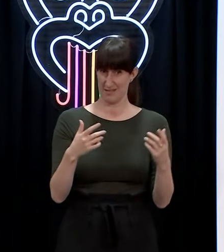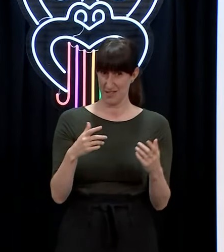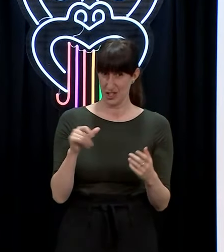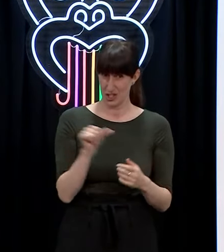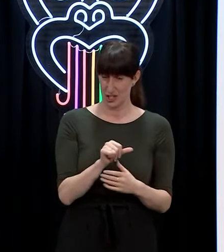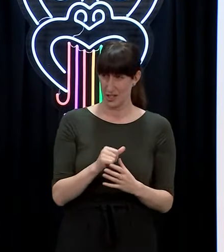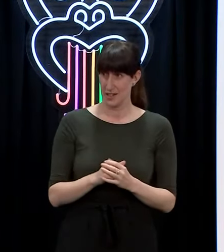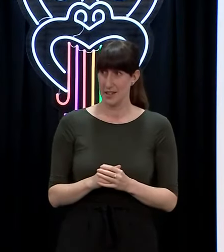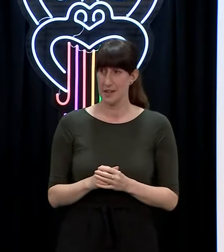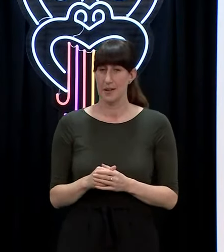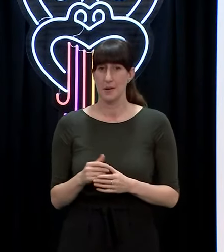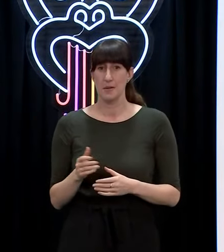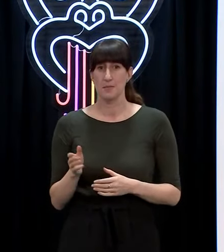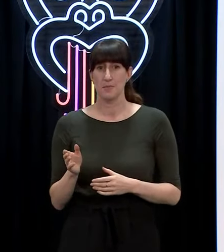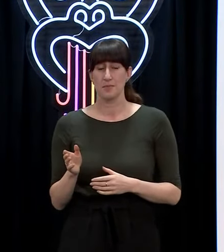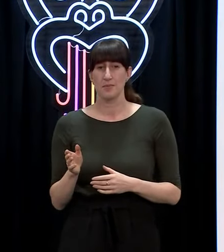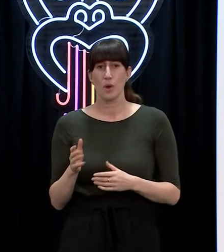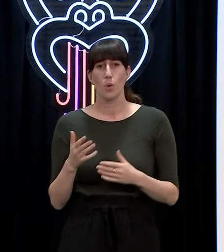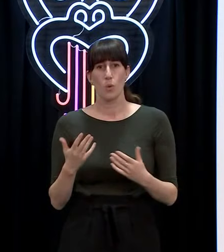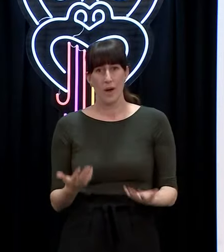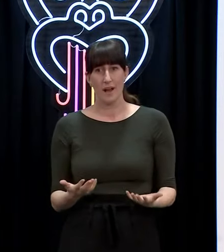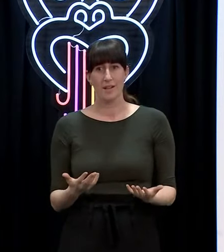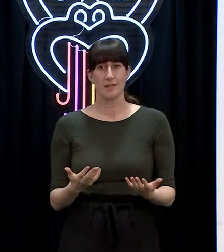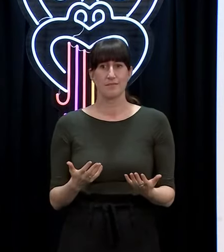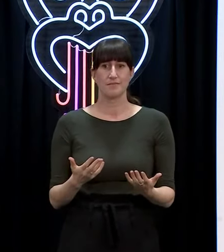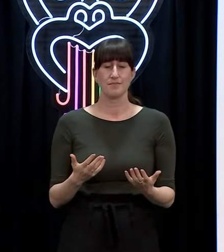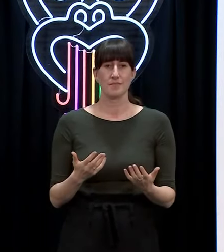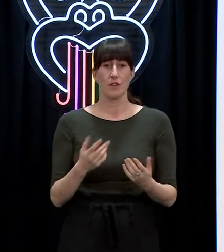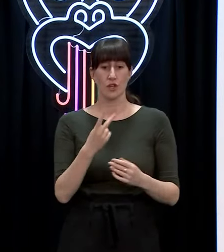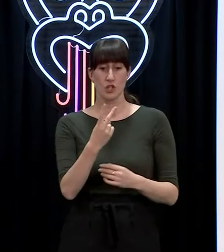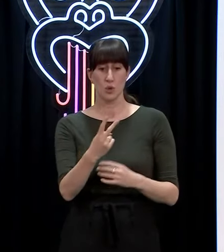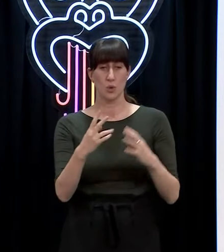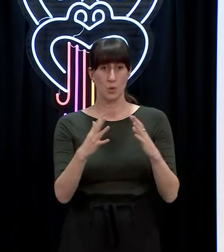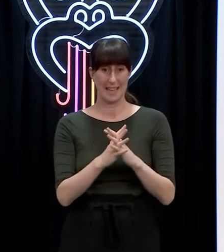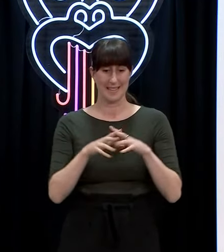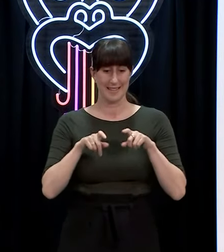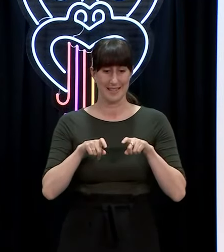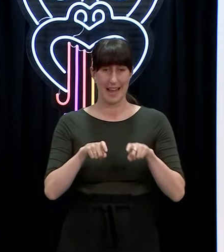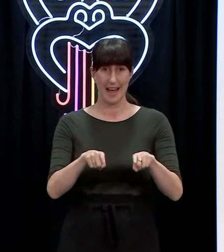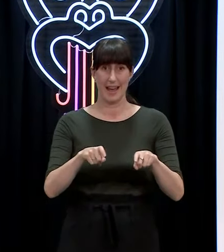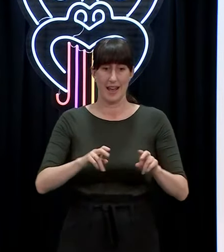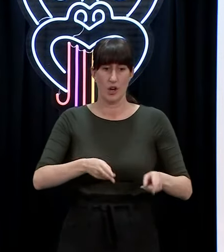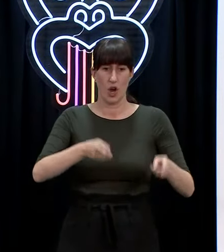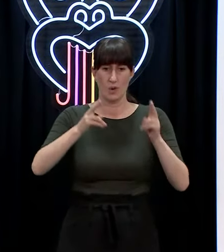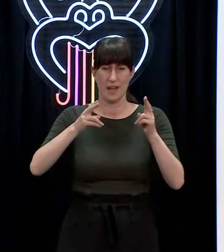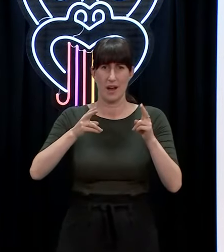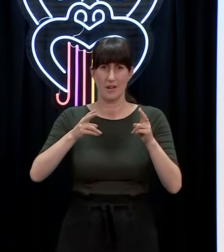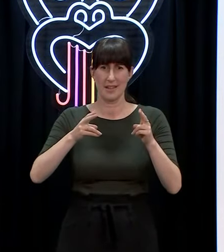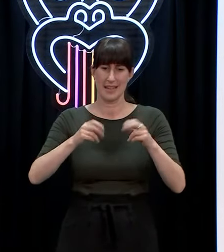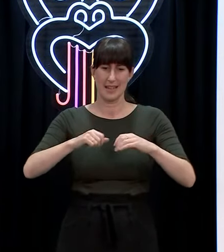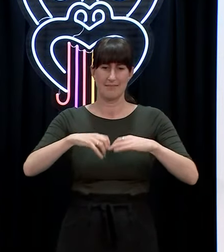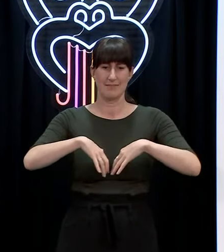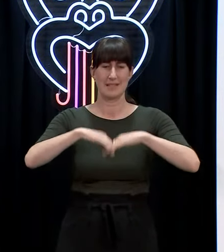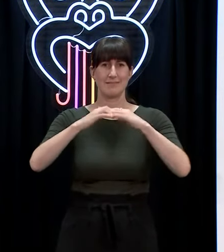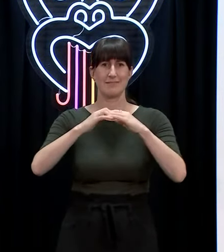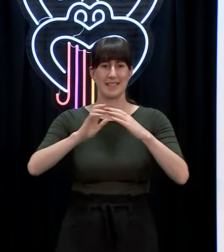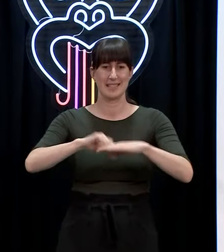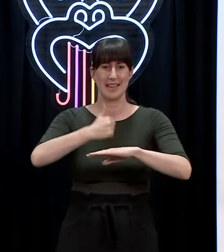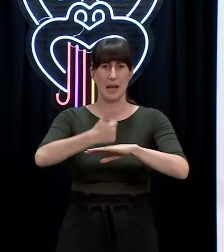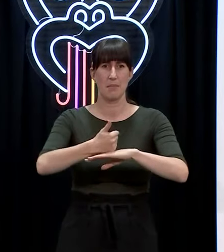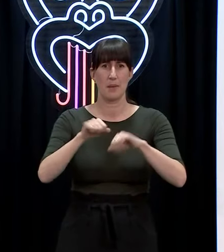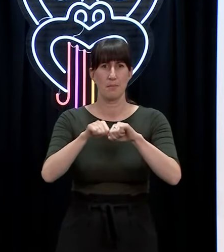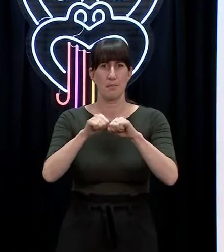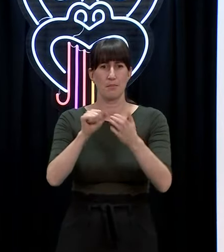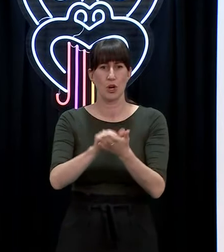and for a 2-week stay in managed isolation, standing up a booking system that was